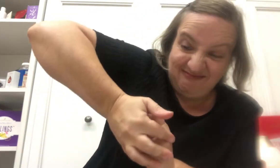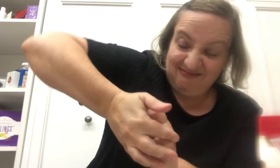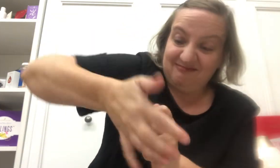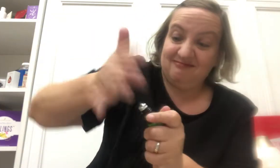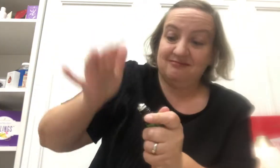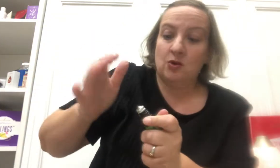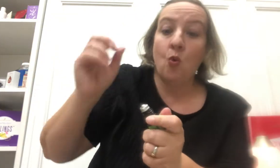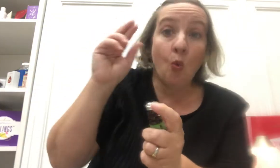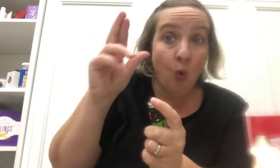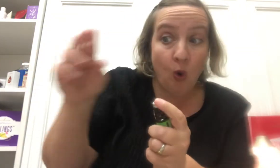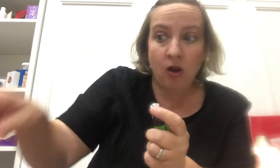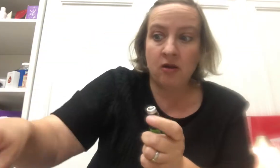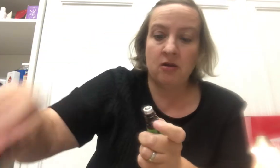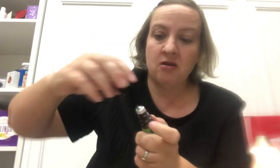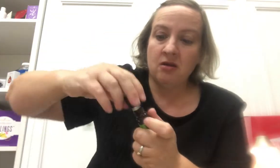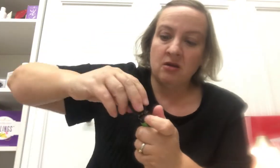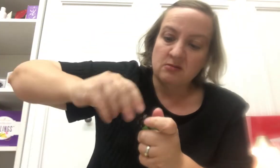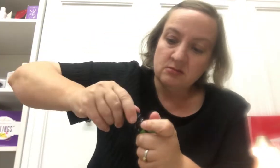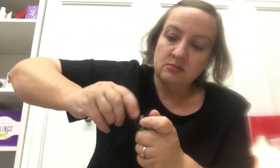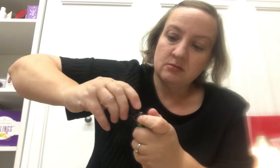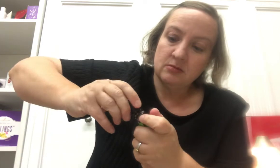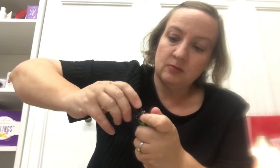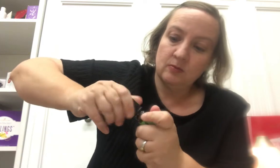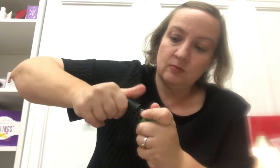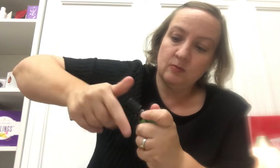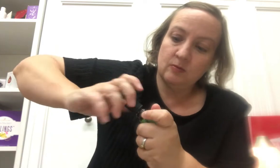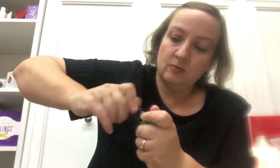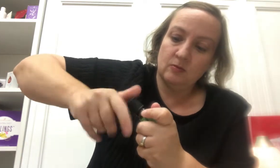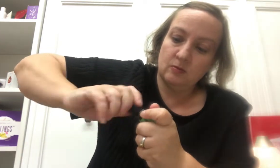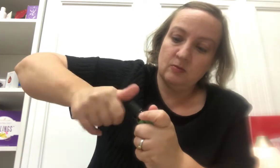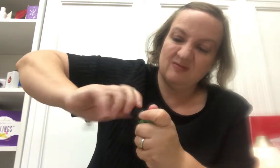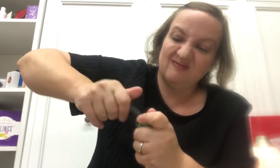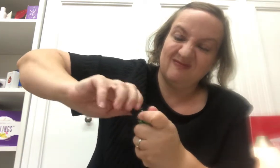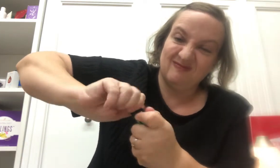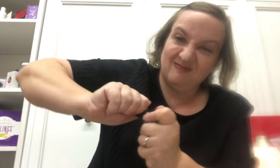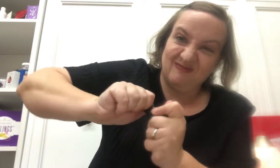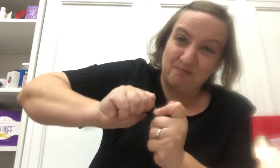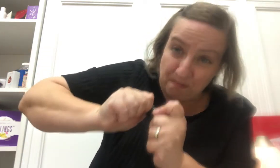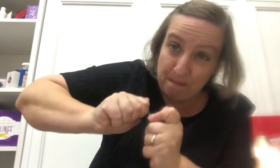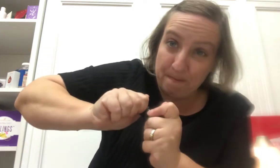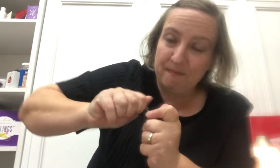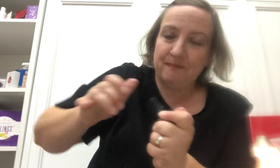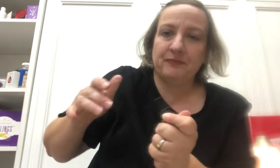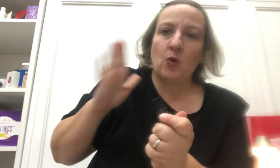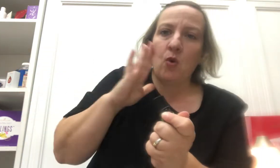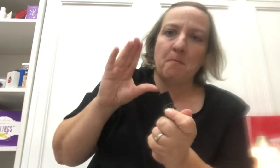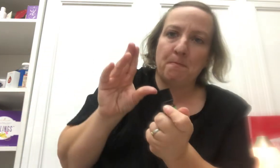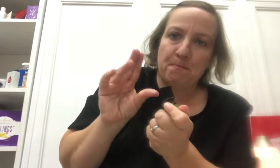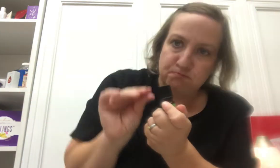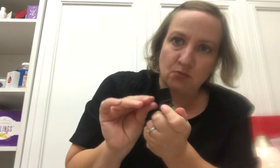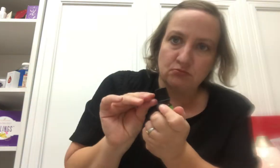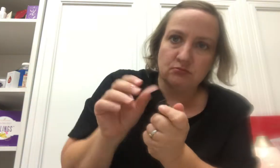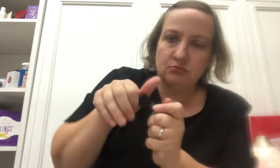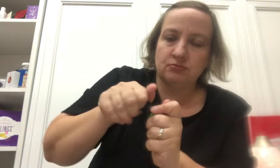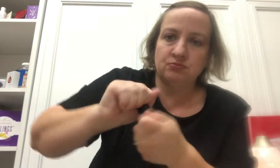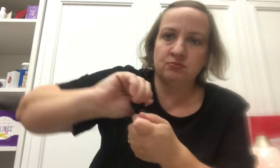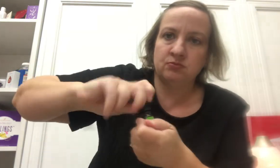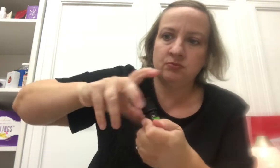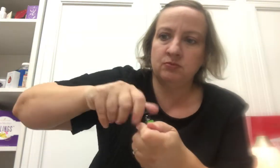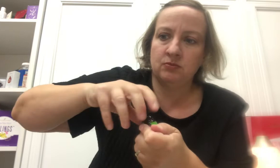can either pop it on with your palm, or you can use the black lid and turn it down until it pops. It'll pop into